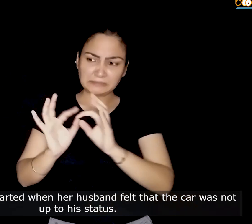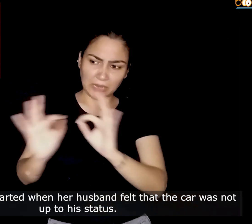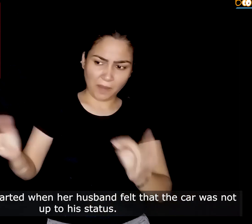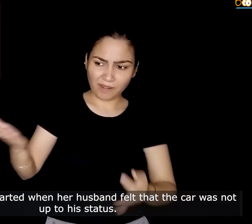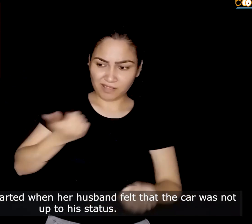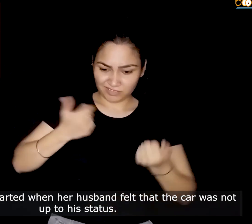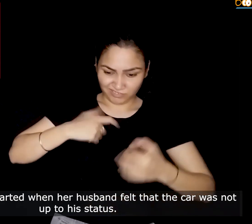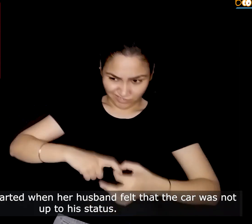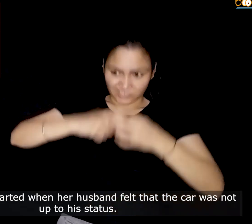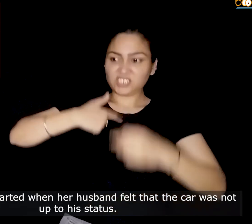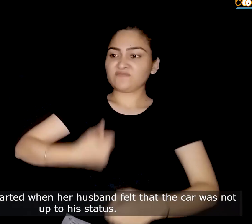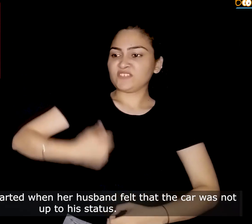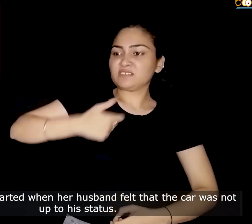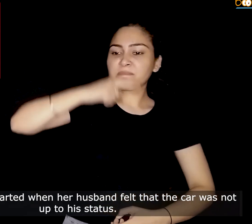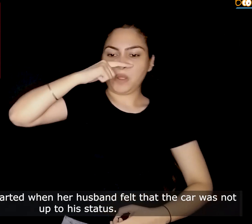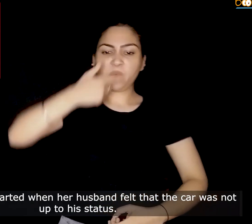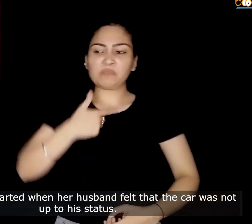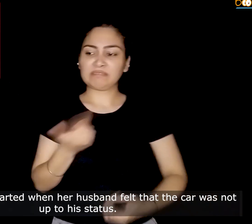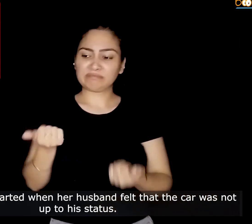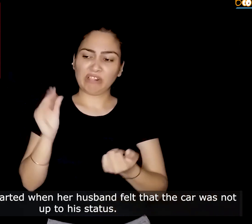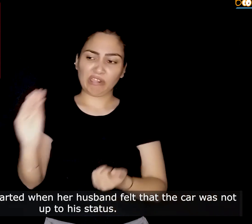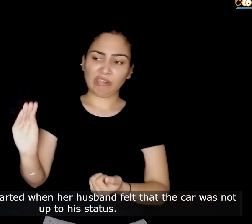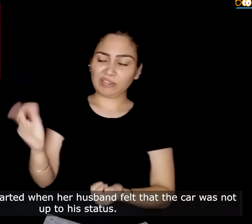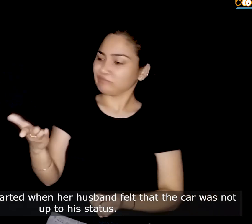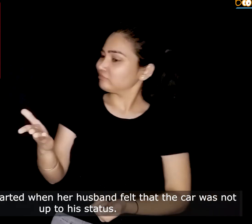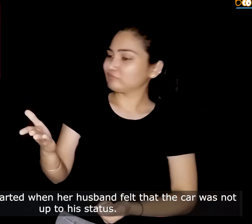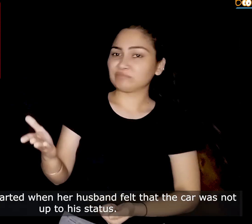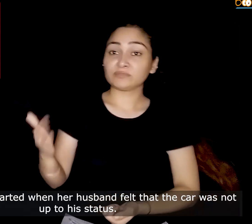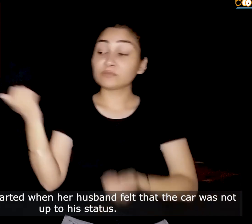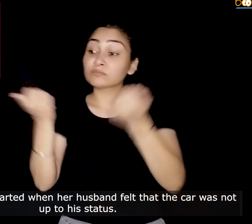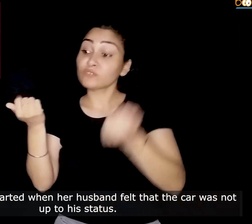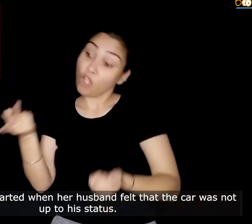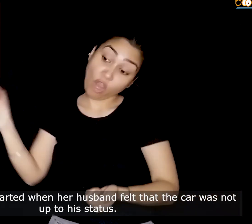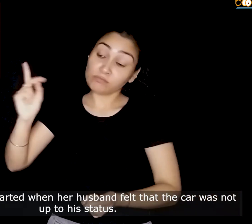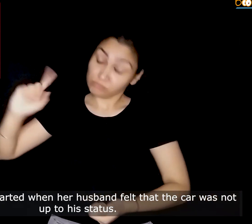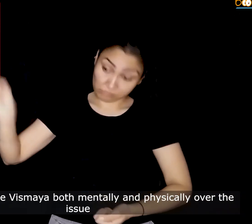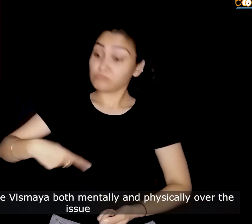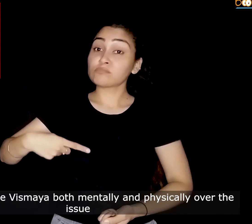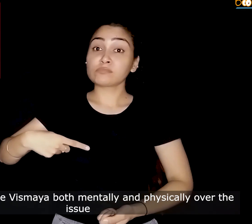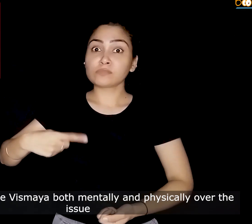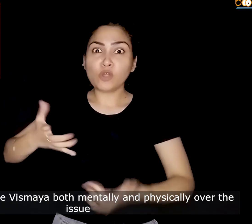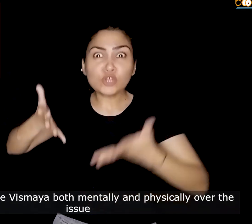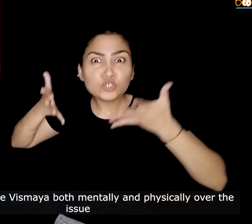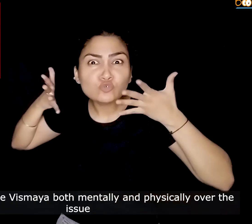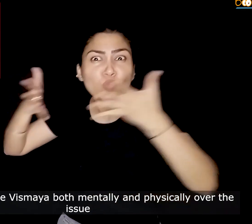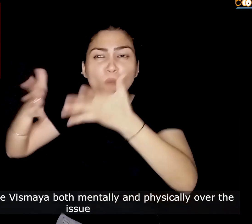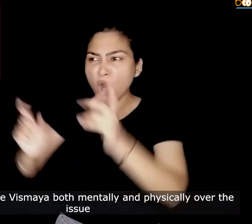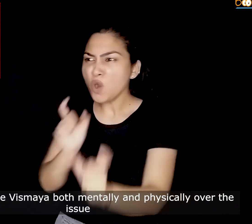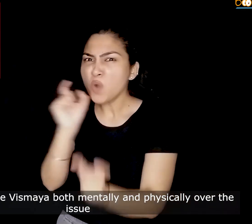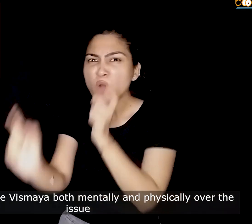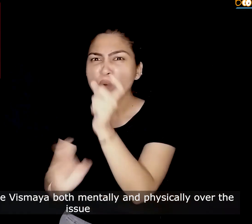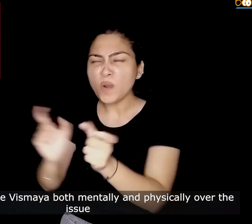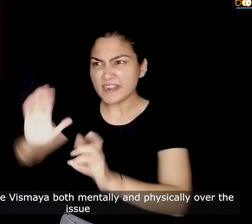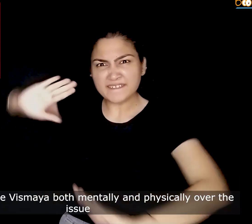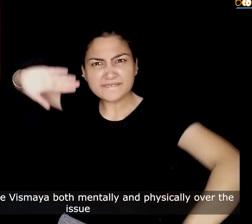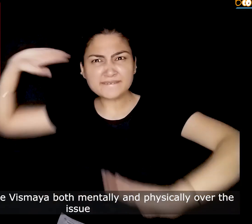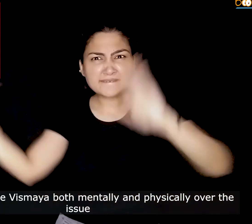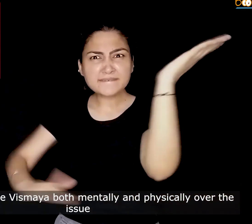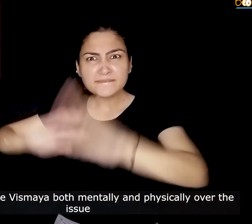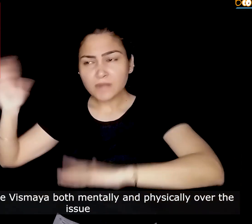when her husband felt that the car was not up to his status he used to abuse vismaya both mentally and